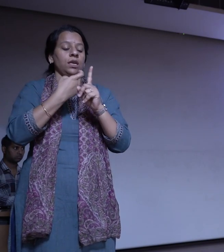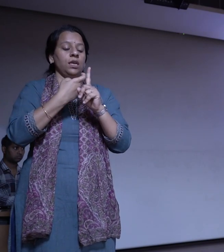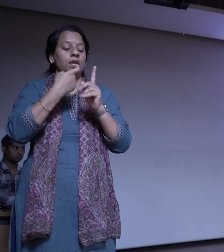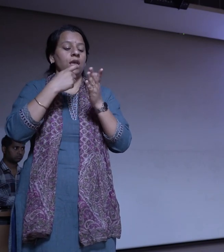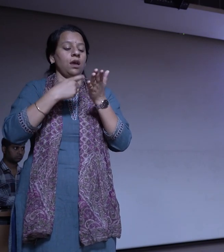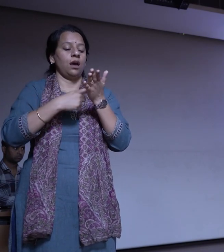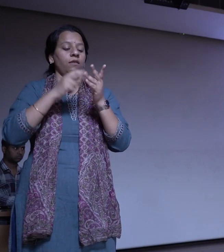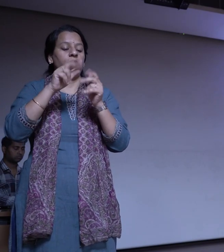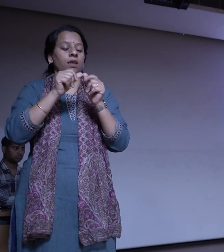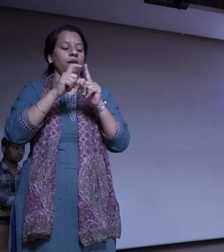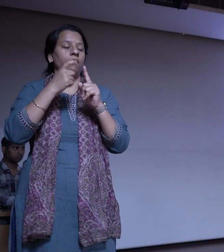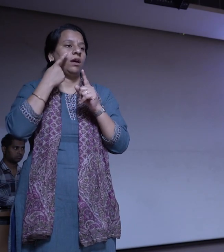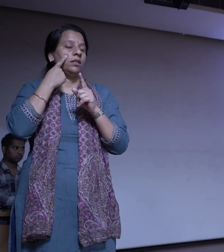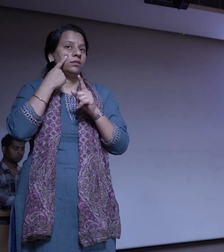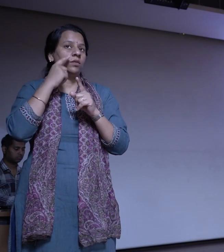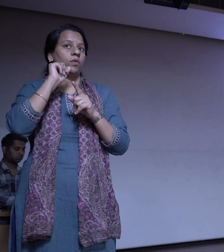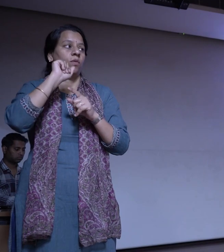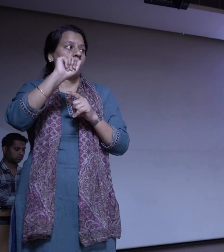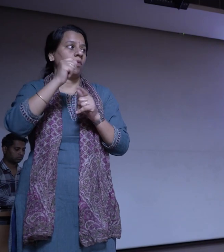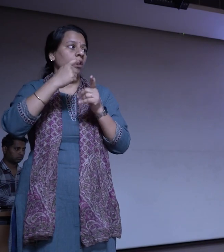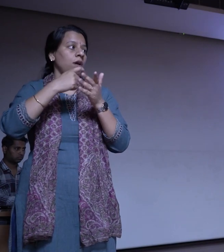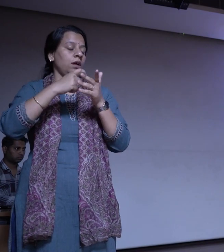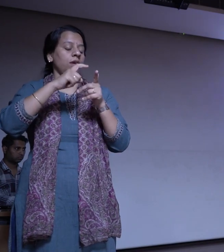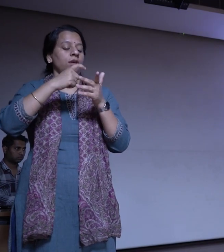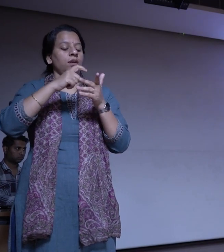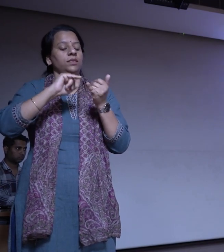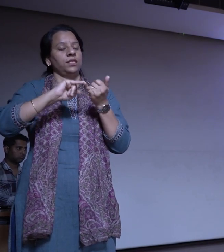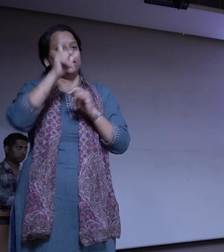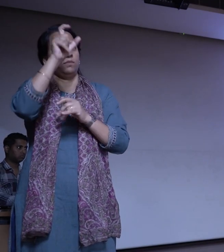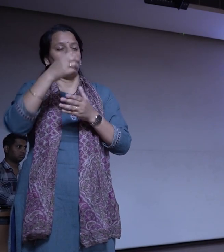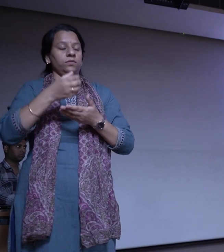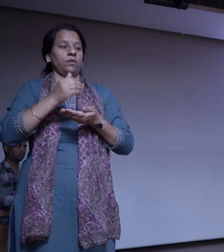sir to please welcome our secretary sir SRI Rajesh agarval